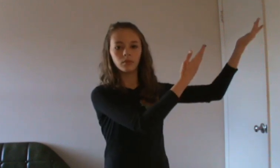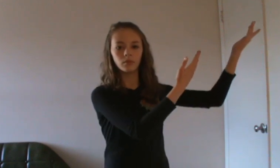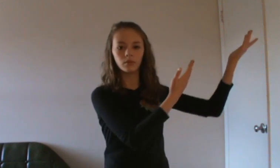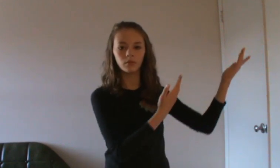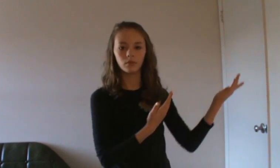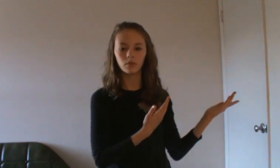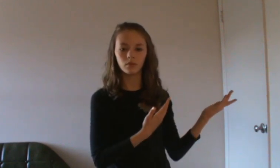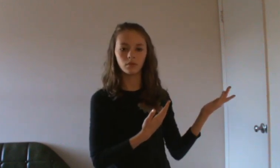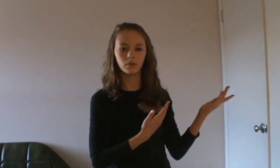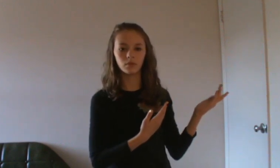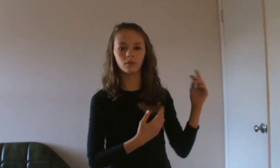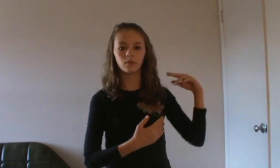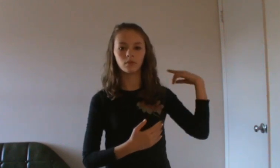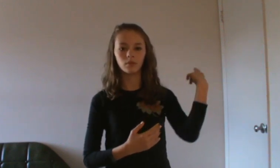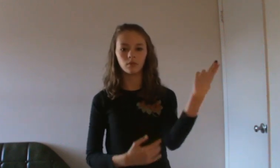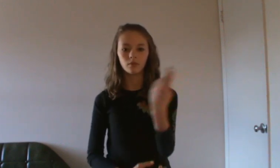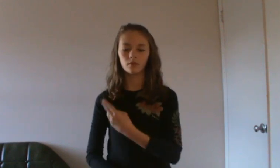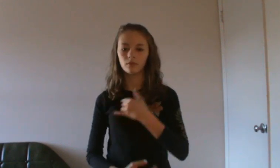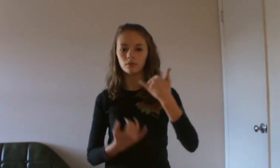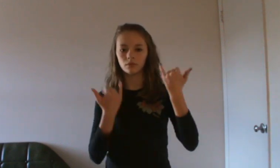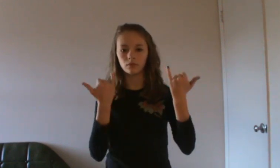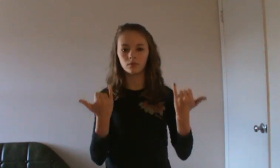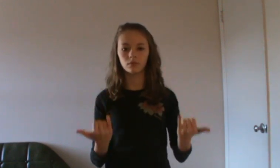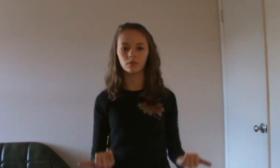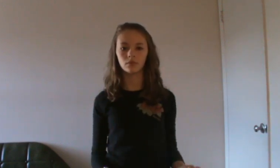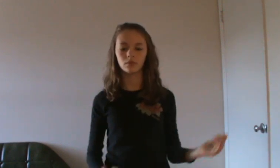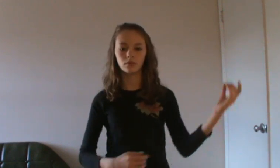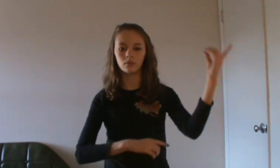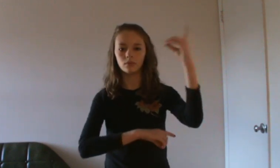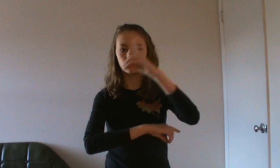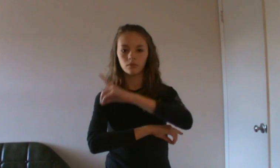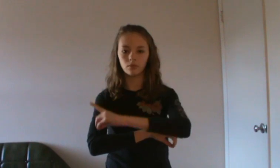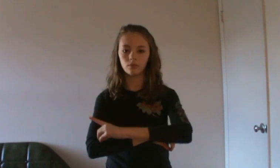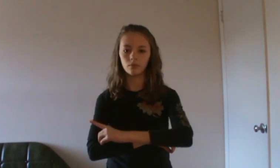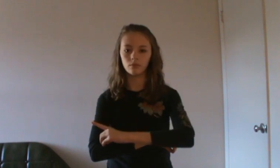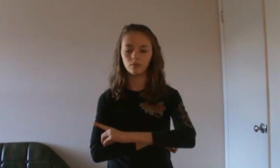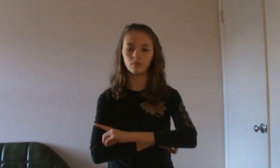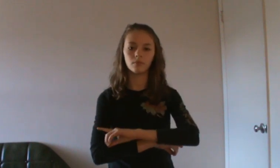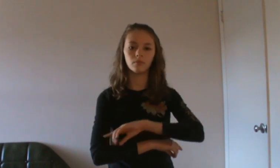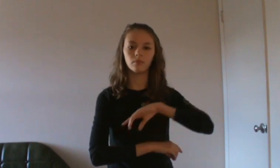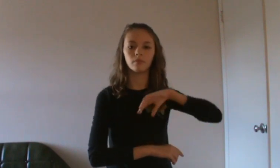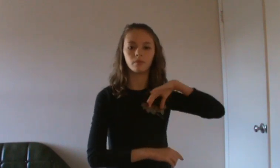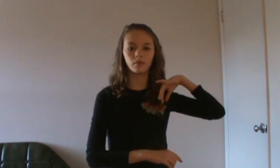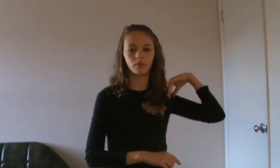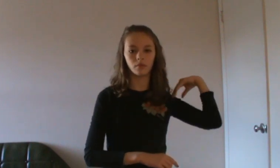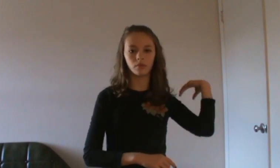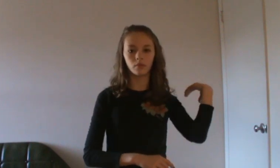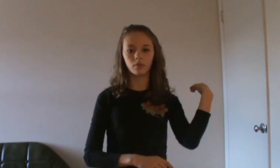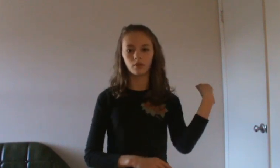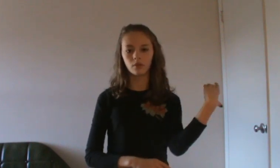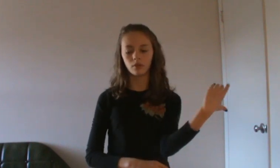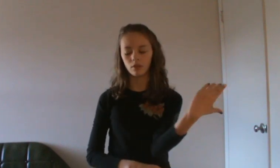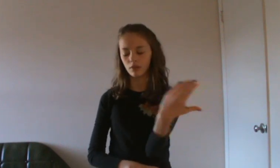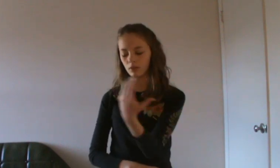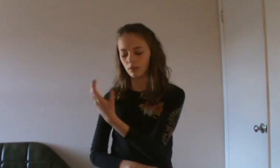Give us this day our